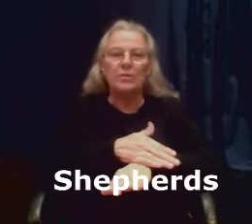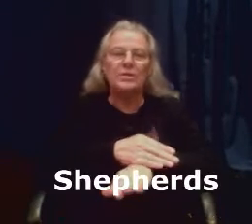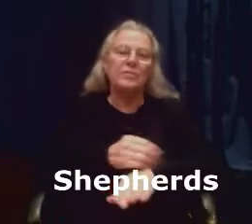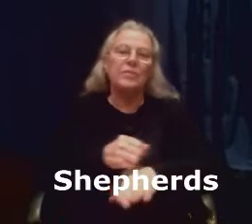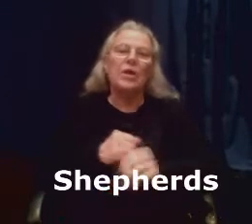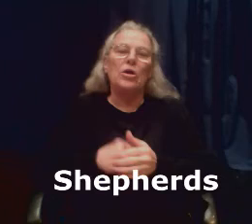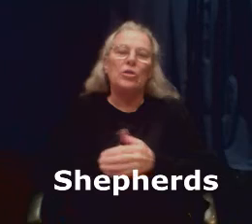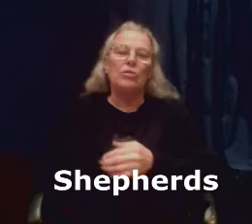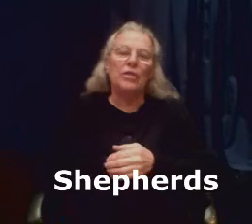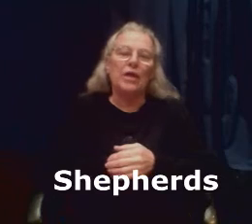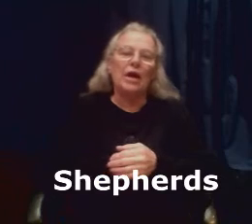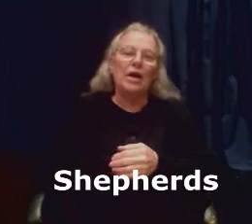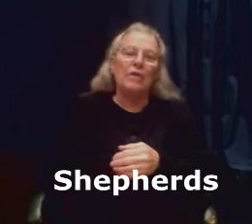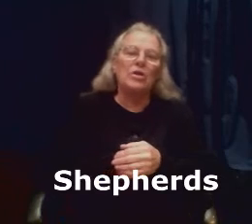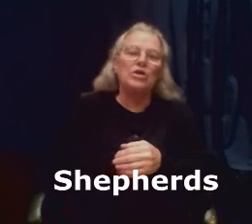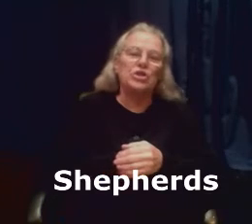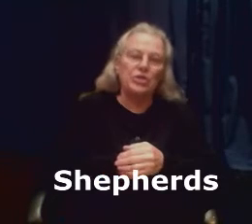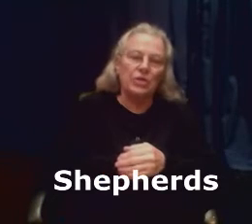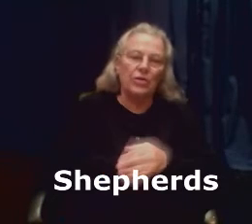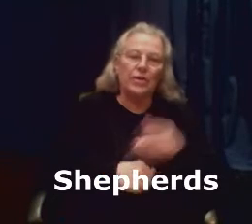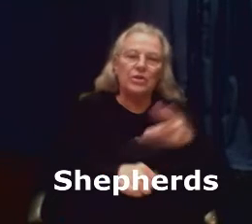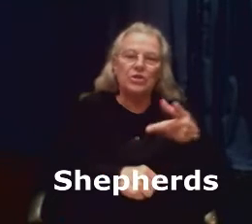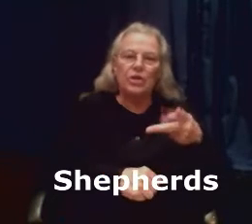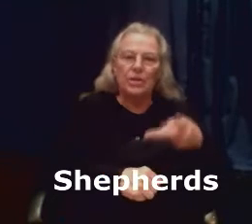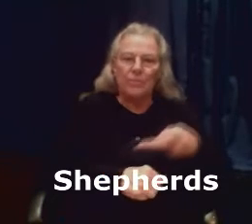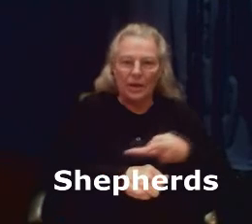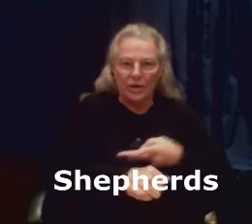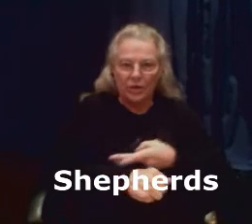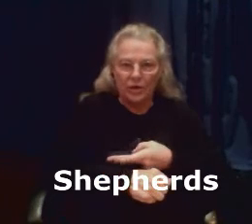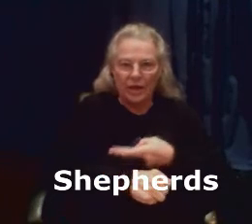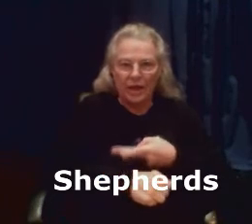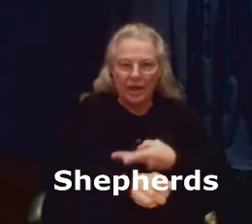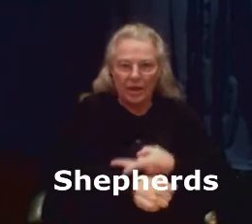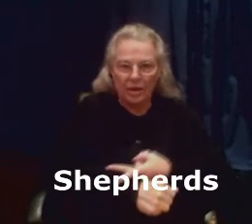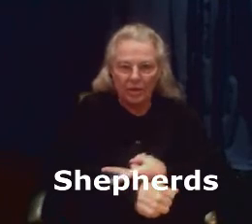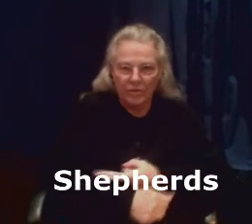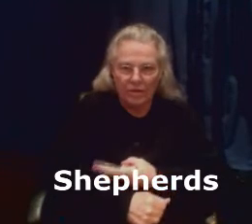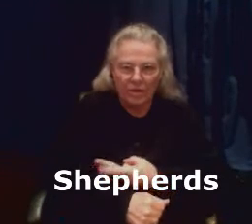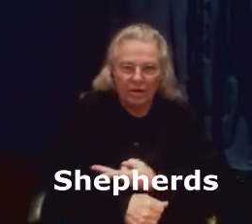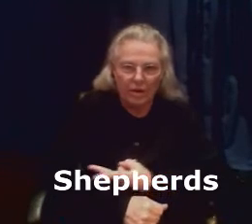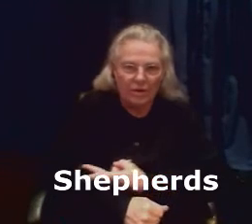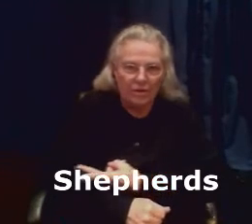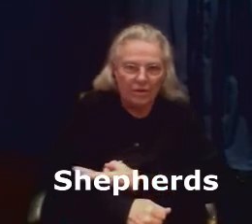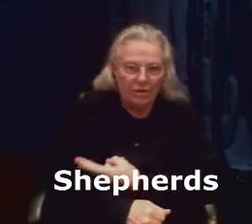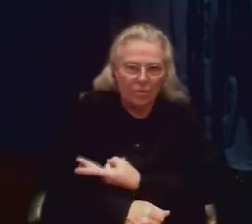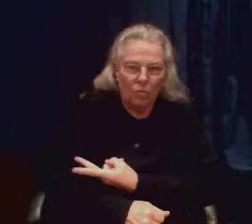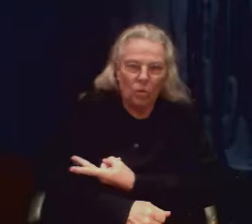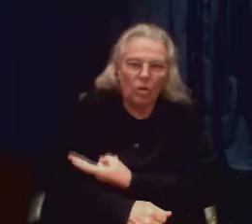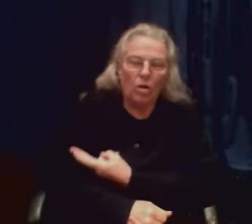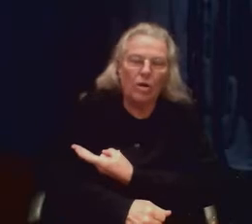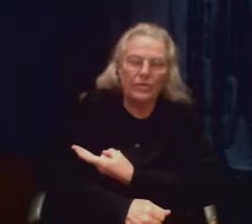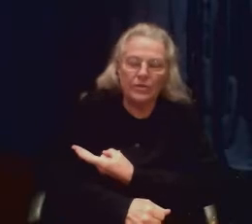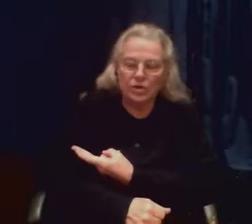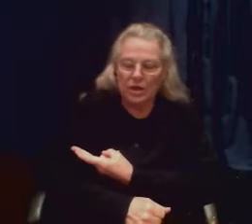Shepherds, you think of shearing the sheep like you're cutting the wool off the